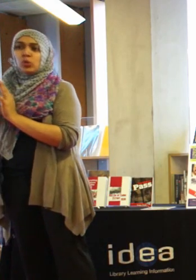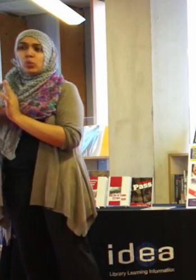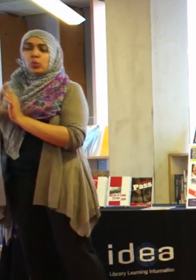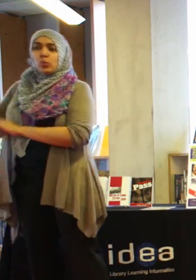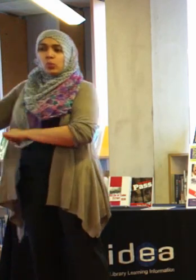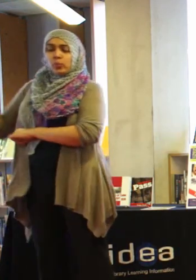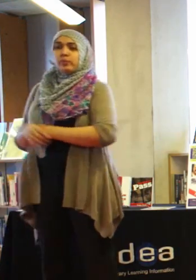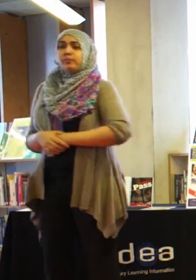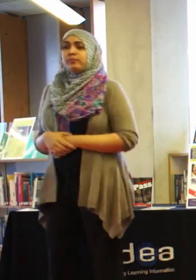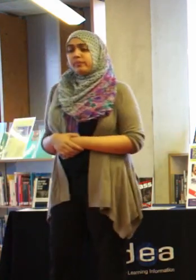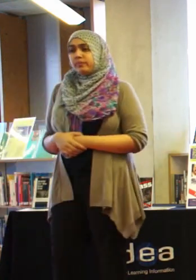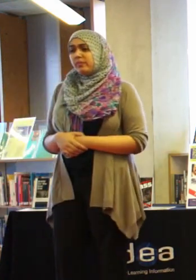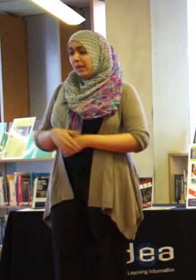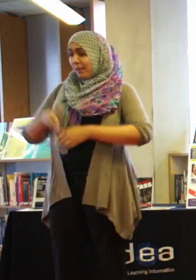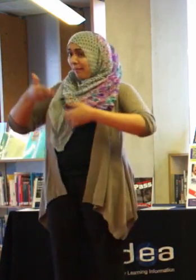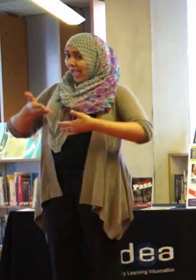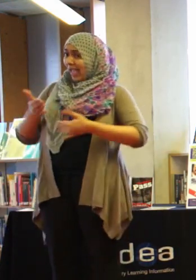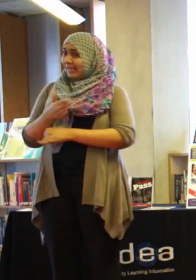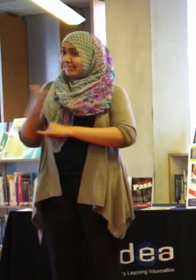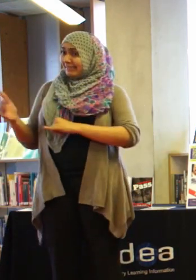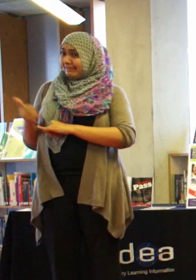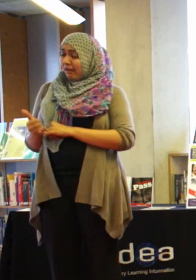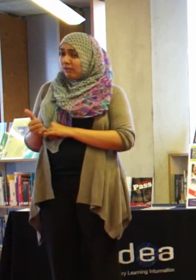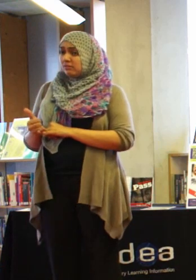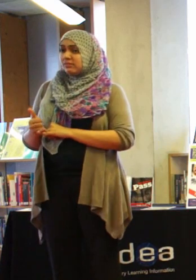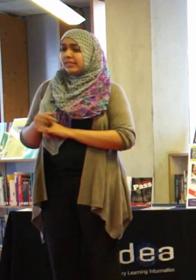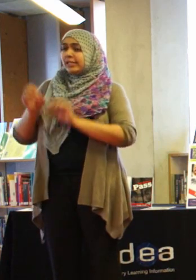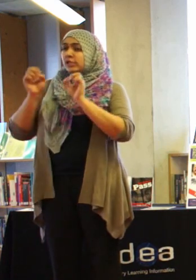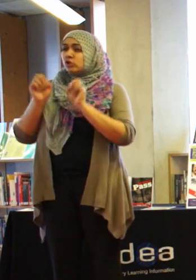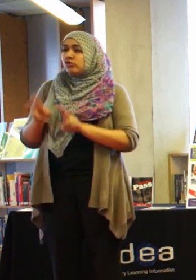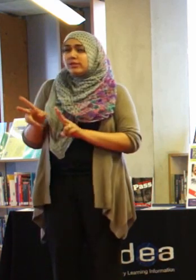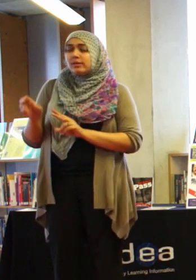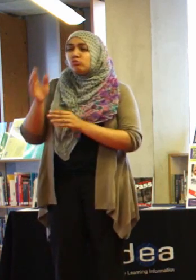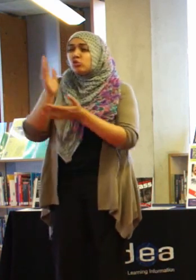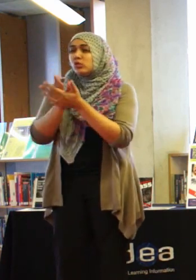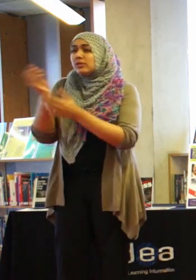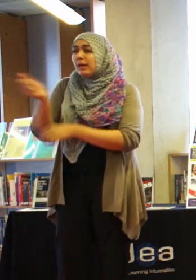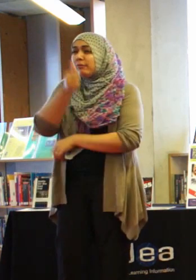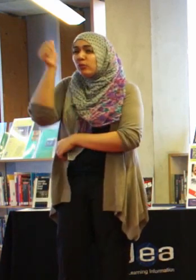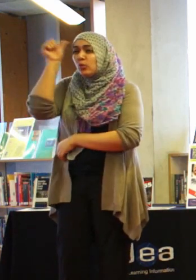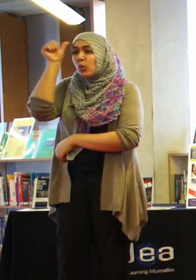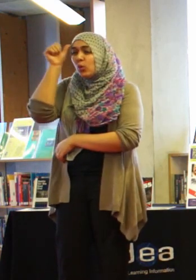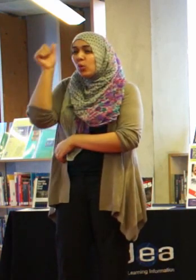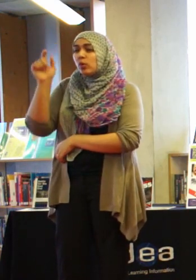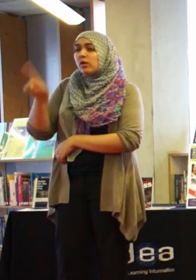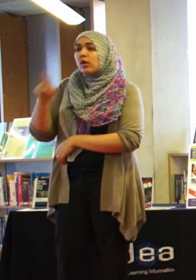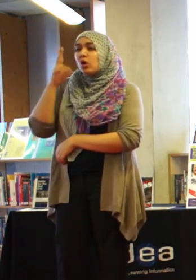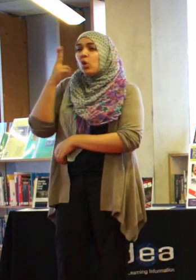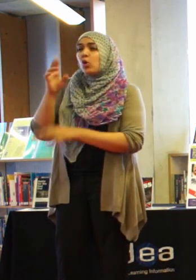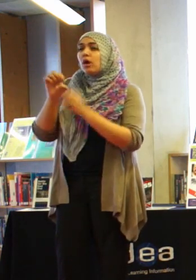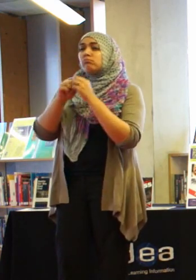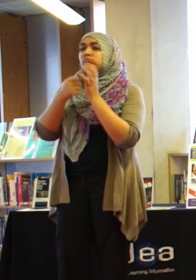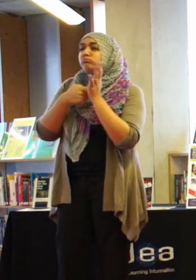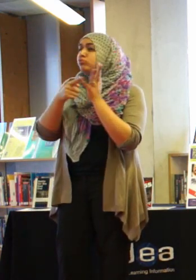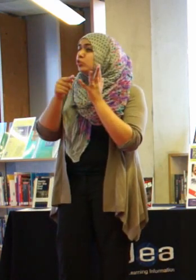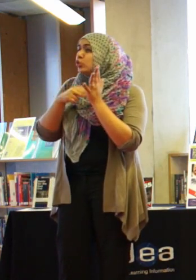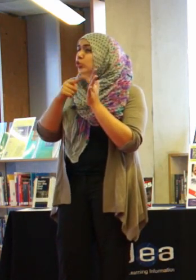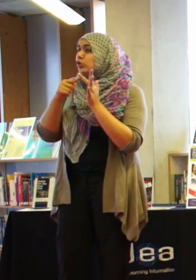Now, here in the East End, there's a street which I'm sure some of you will know, which is called Broome